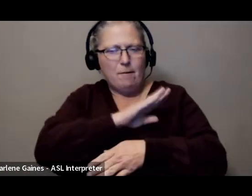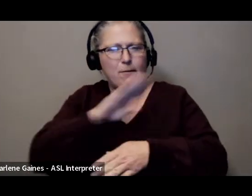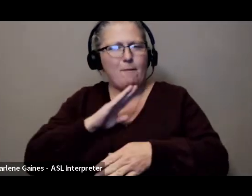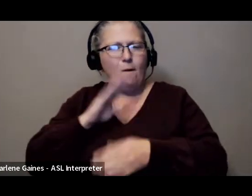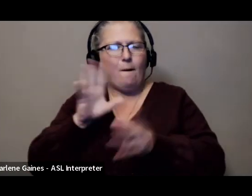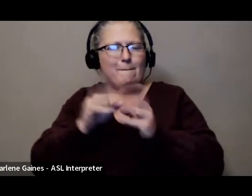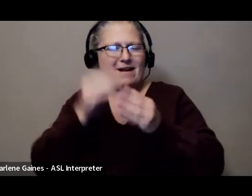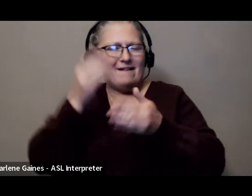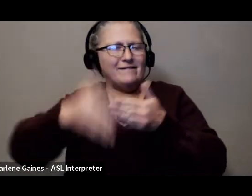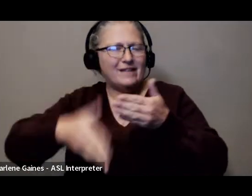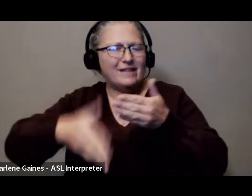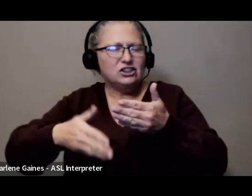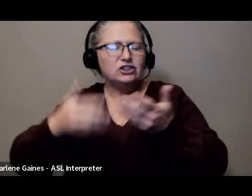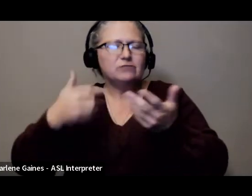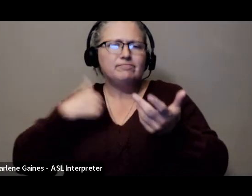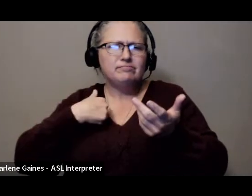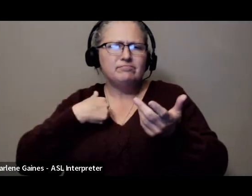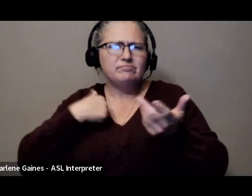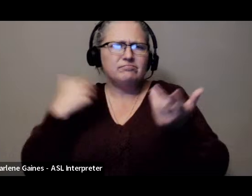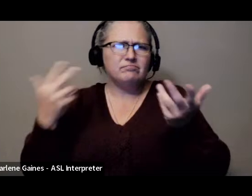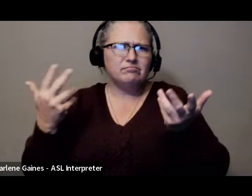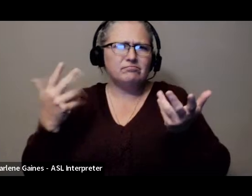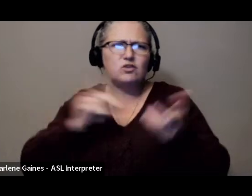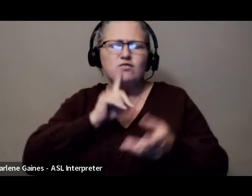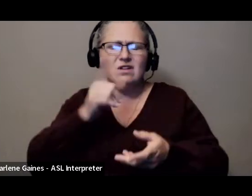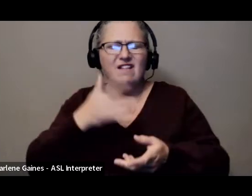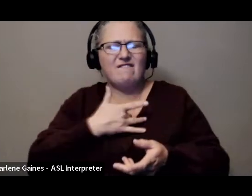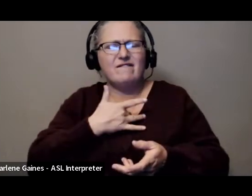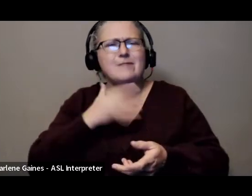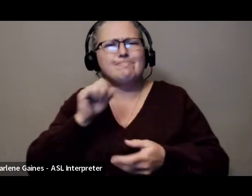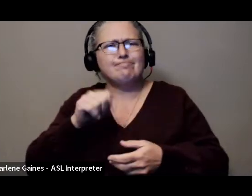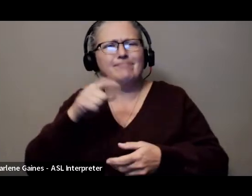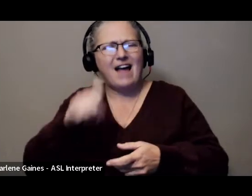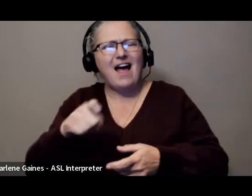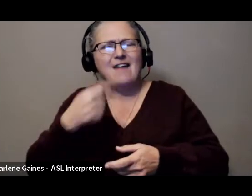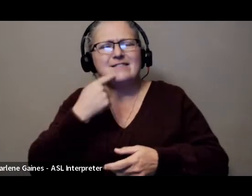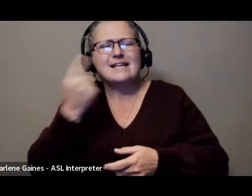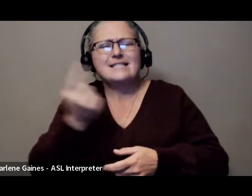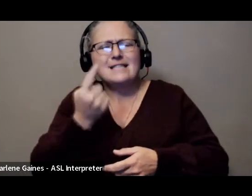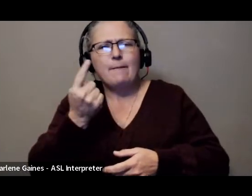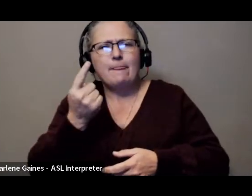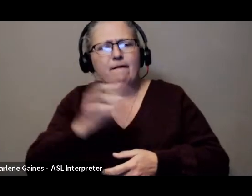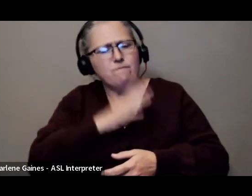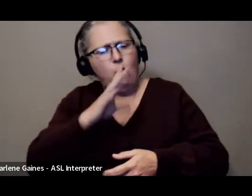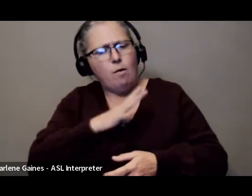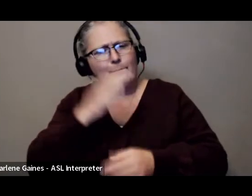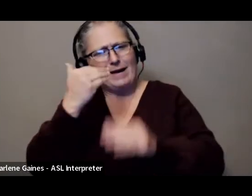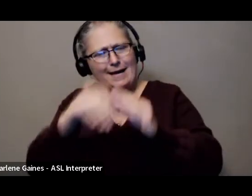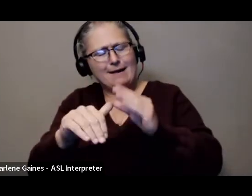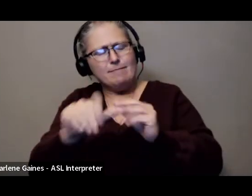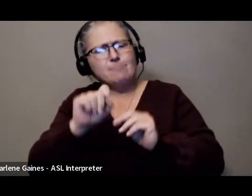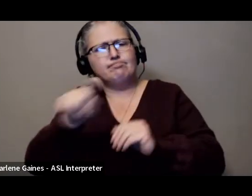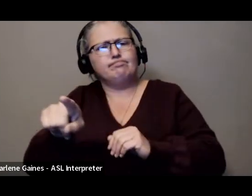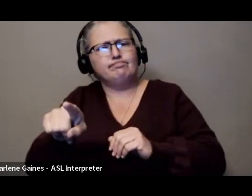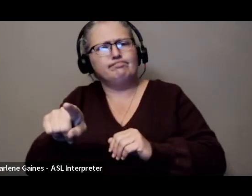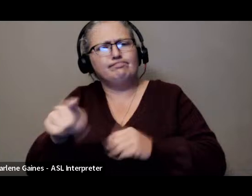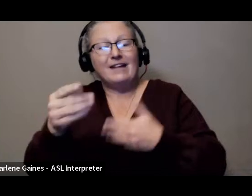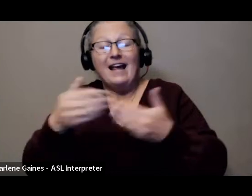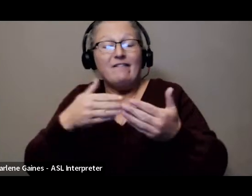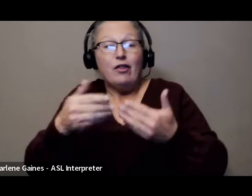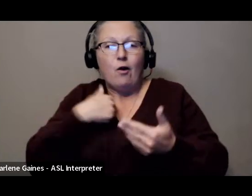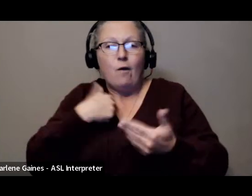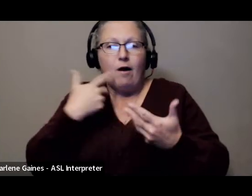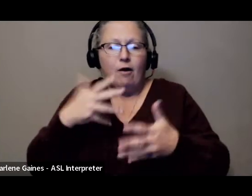concluded. I really felt like I needed to say something formally in an email, even though I